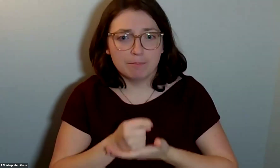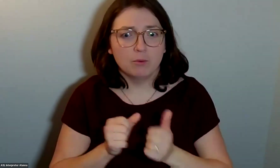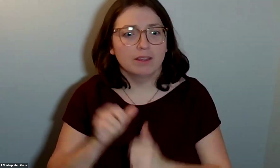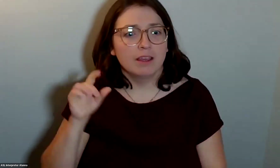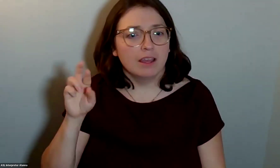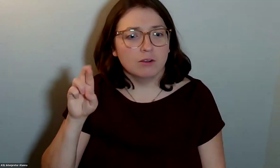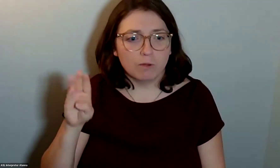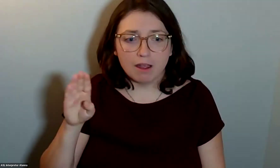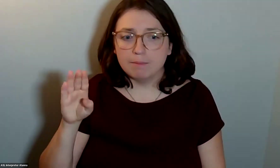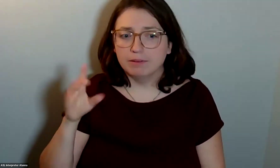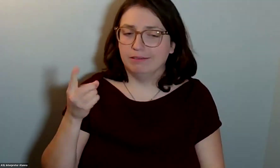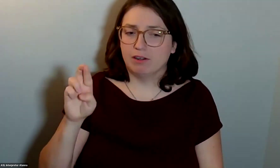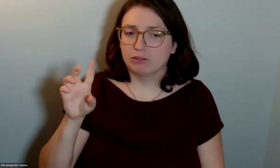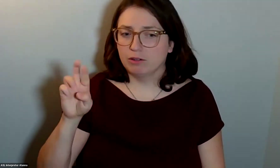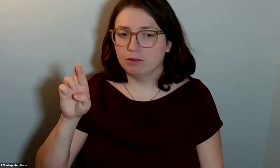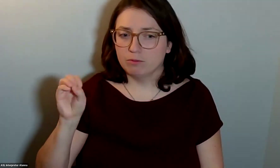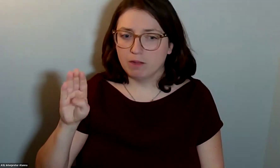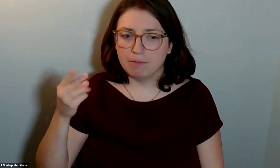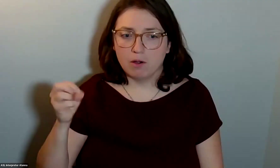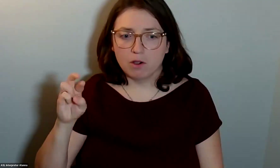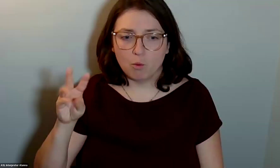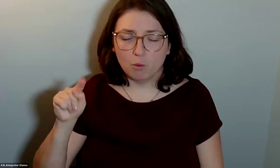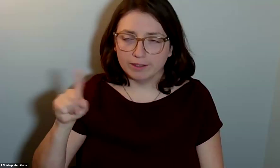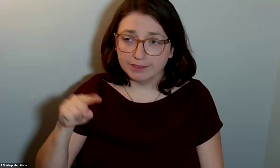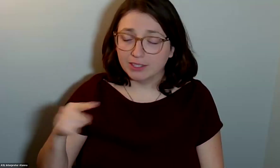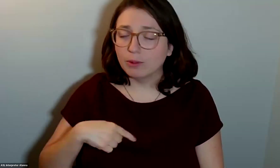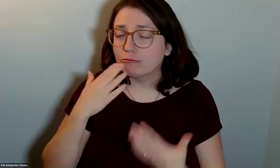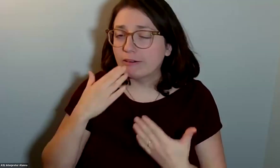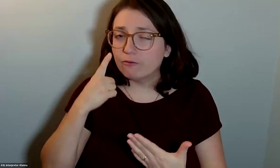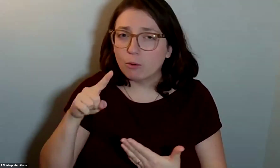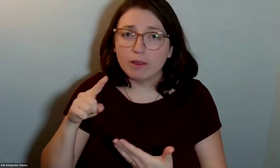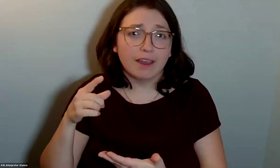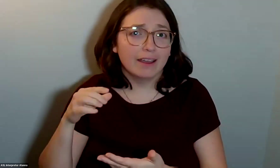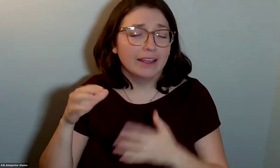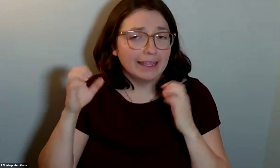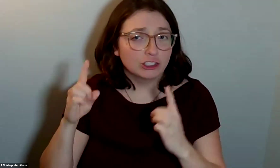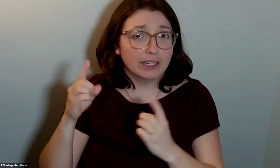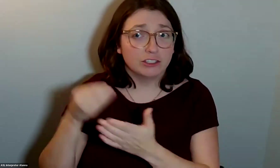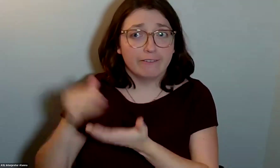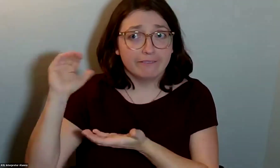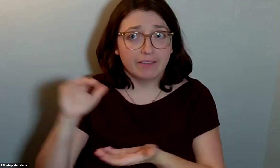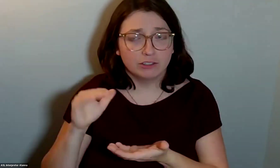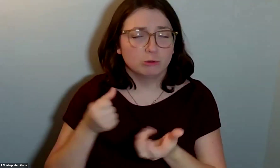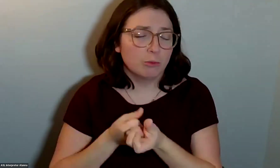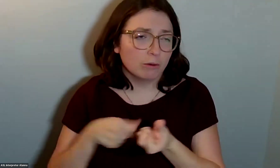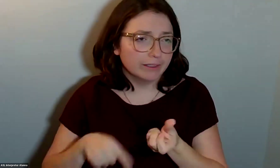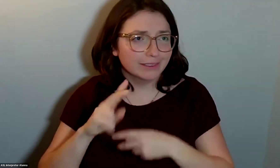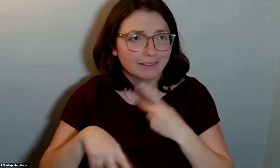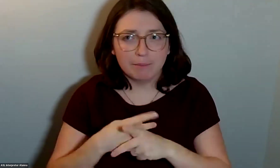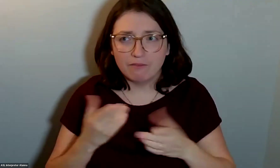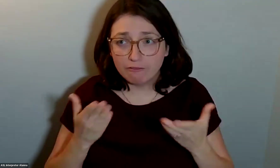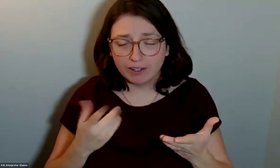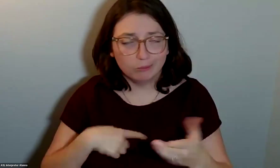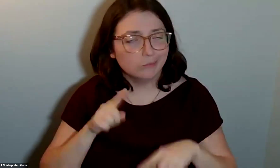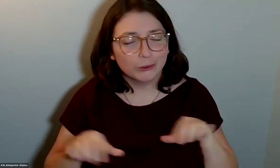grateful to the Lisi Rosenthal Memorial Education Fund that supports coalition educational offerings like this one. We couldn't do it without that